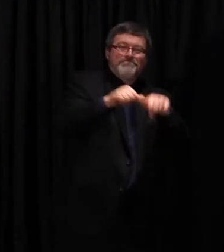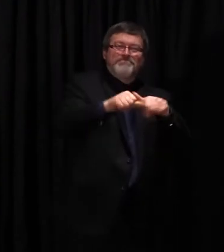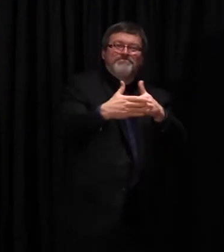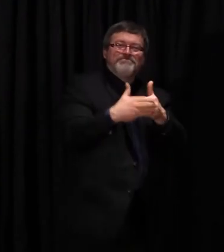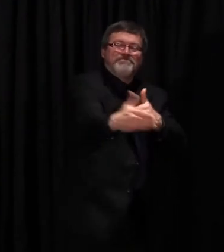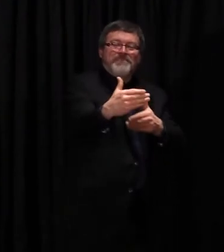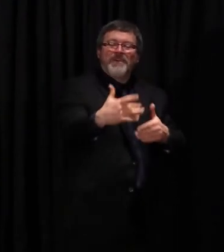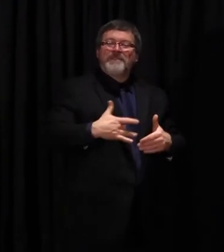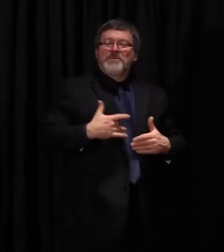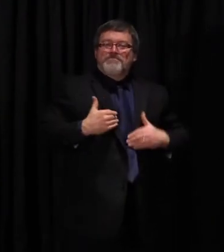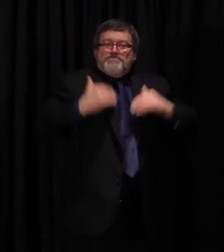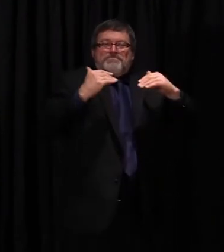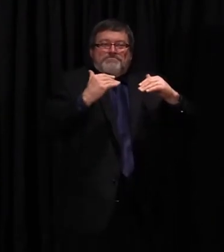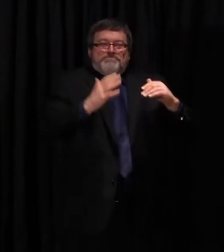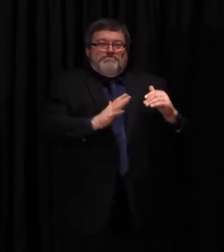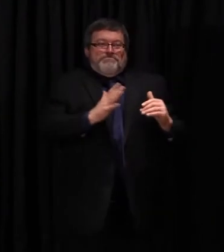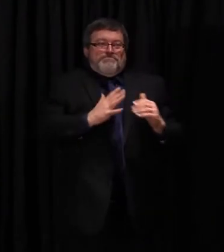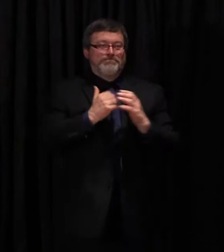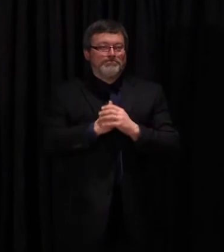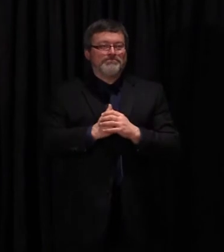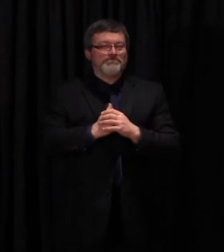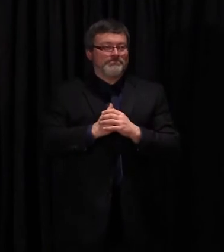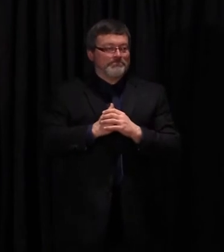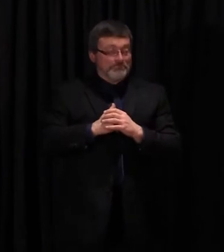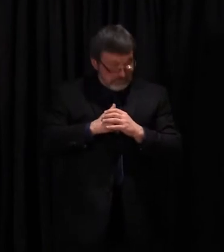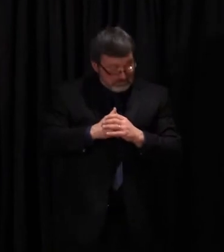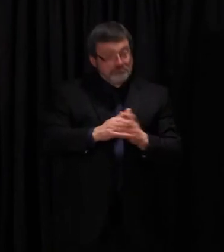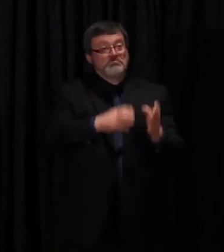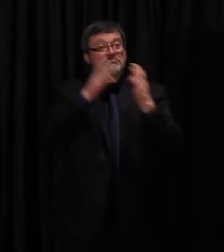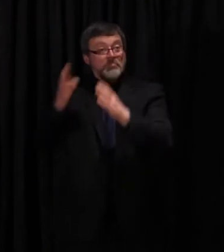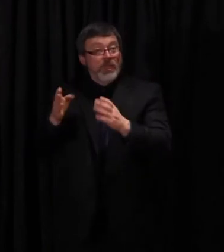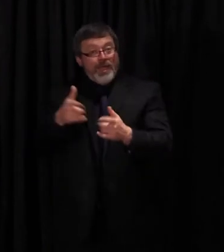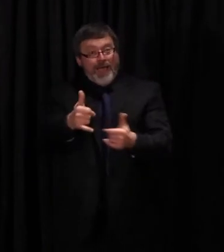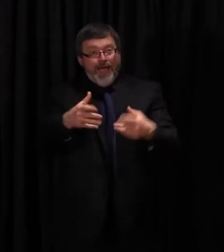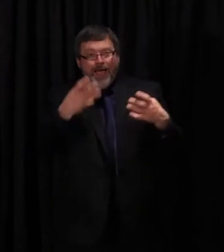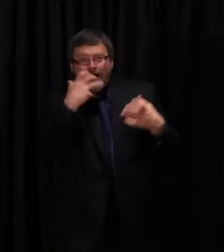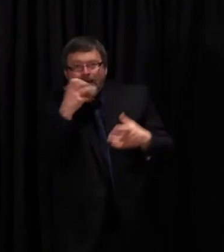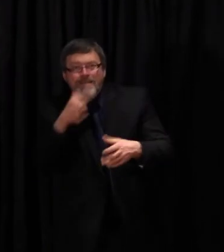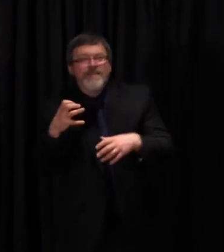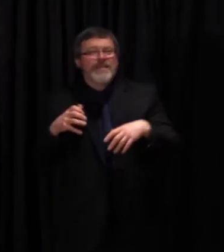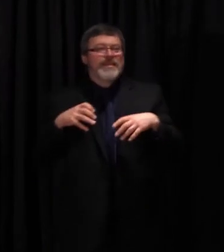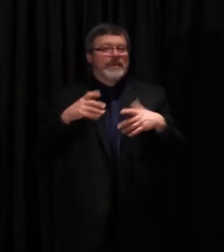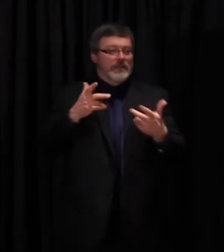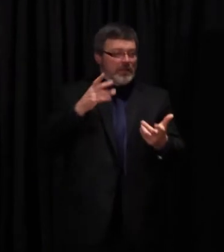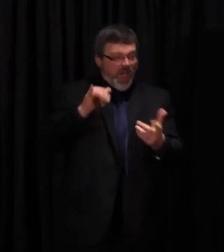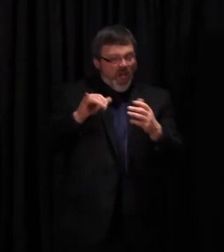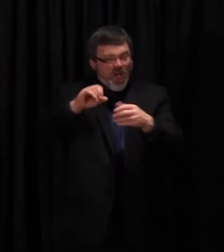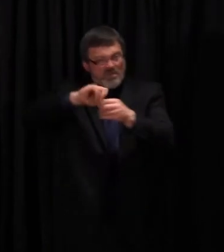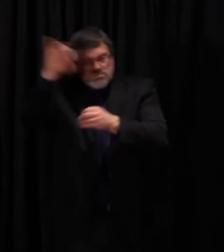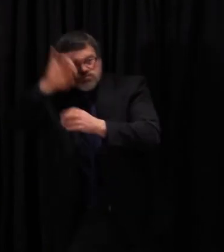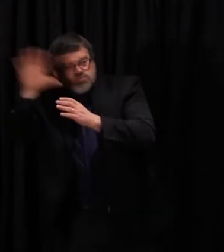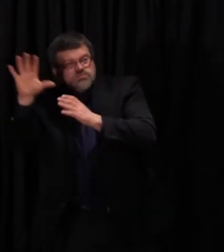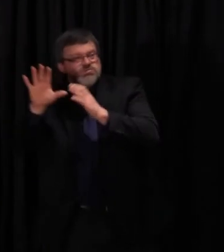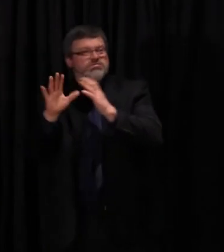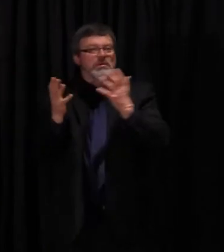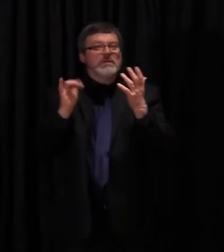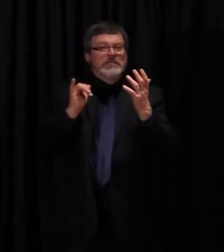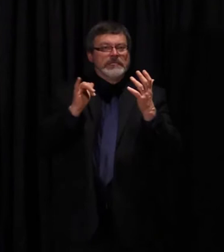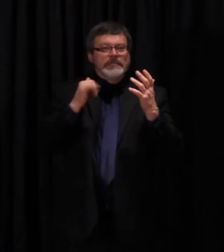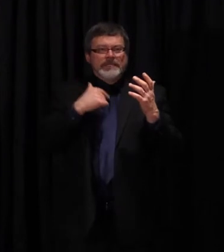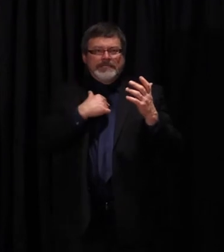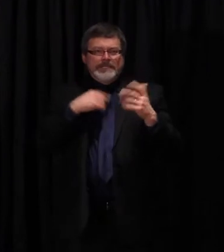And to help with heating costs and reduce emissions, we're working to deploy the $20 million in weatherization funds passed last